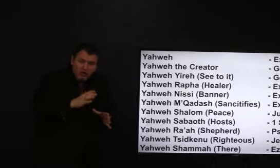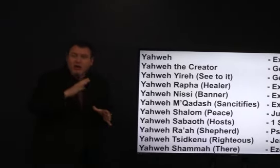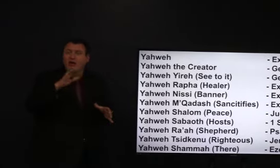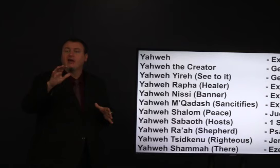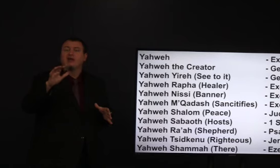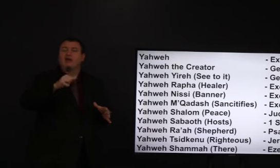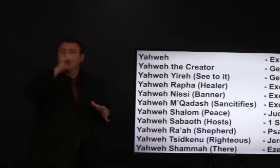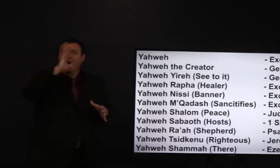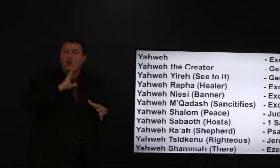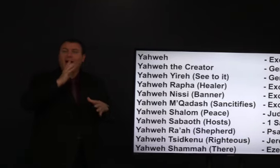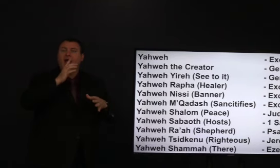Yahweh, the creator,